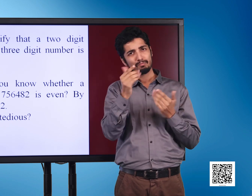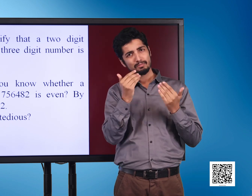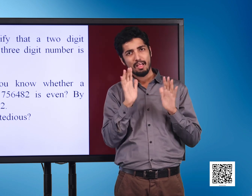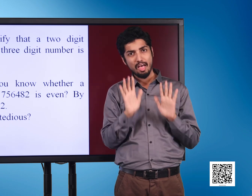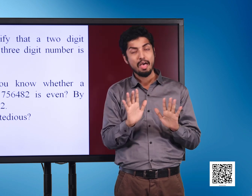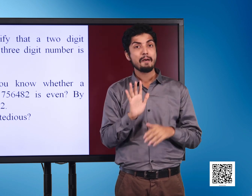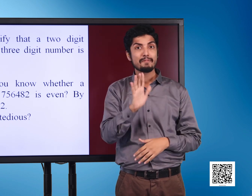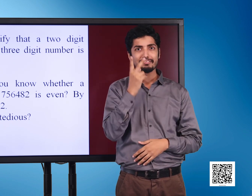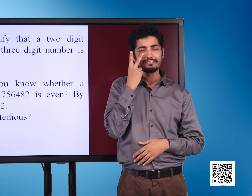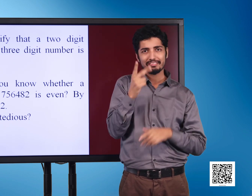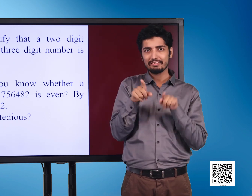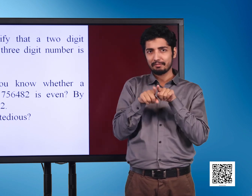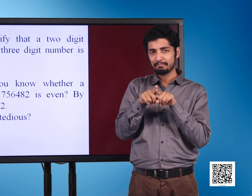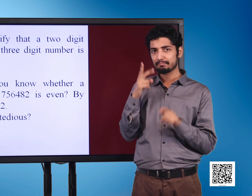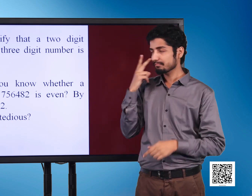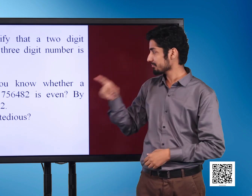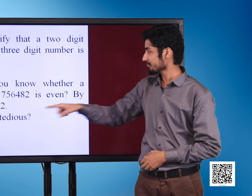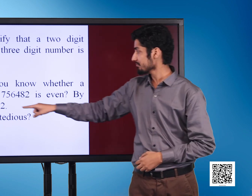How will you know whether a number like